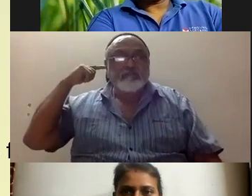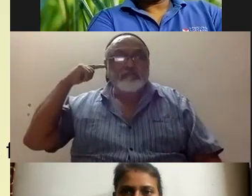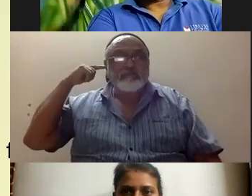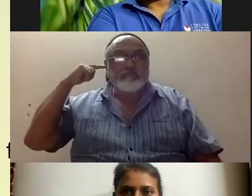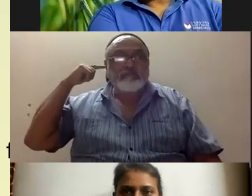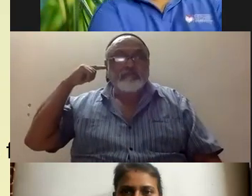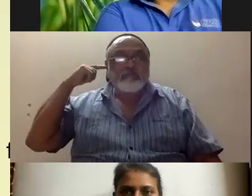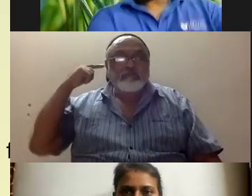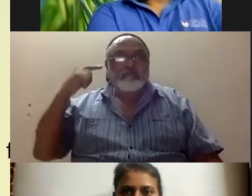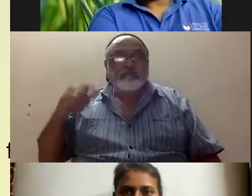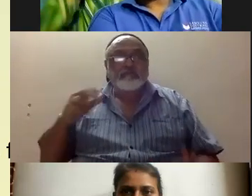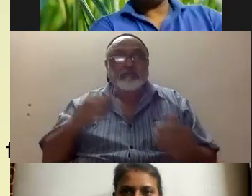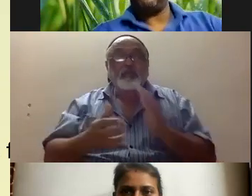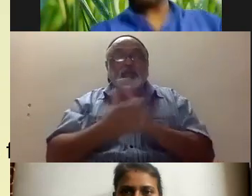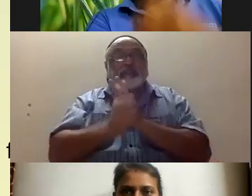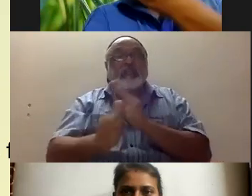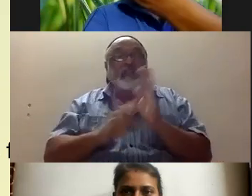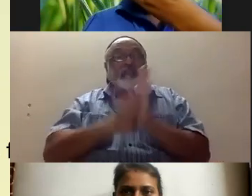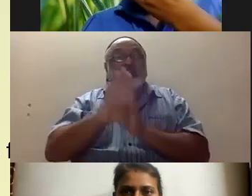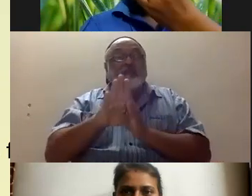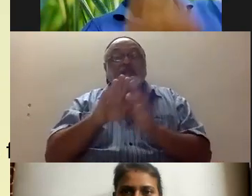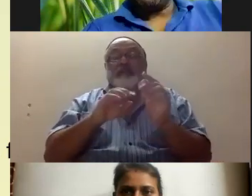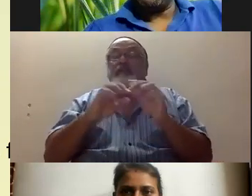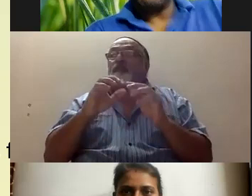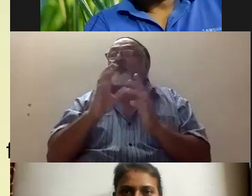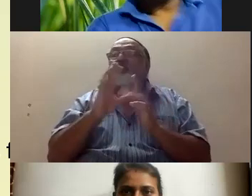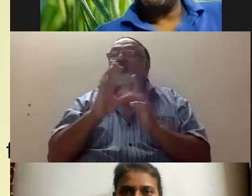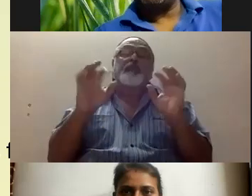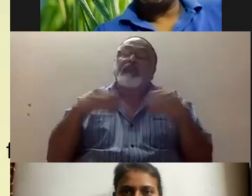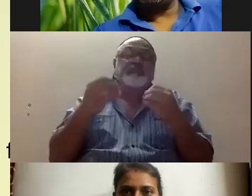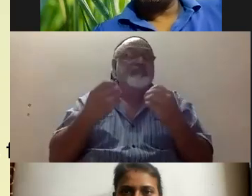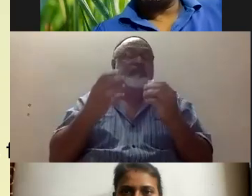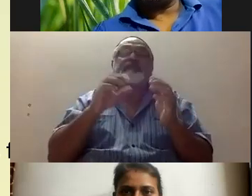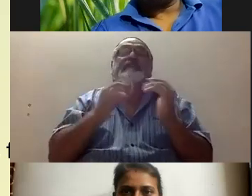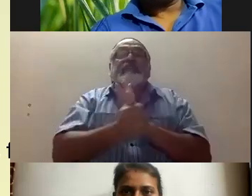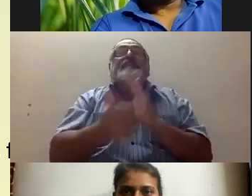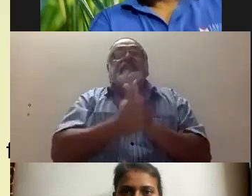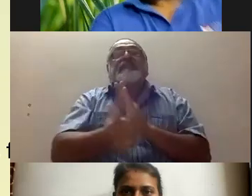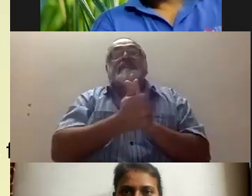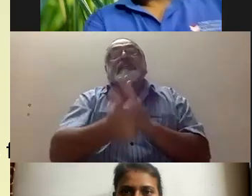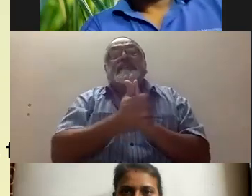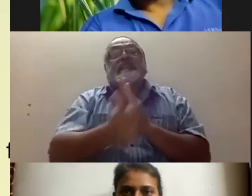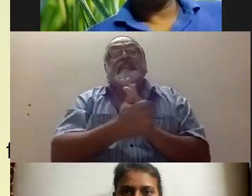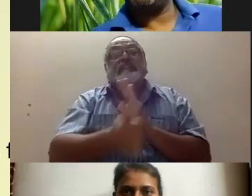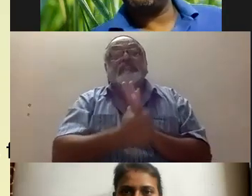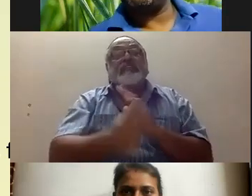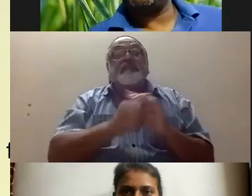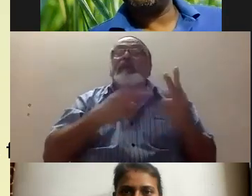jab skill development nahi hota tha, and it was a result of organizations and corporates which are skilling. Same thing I think